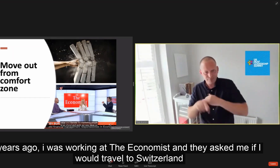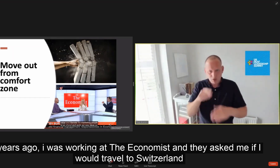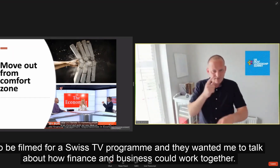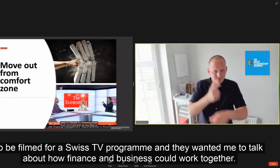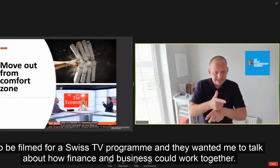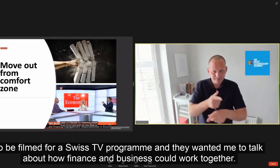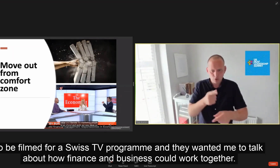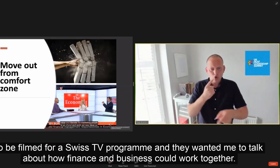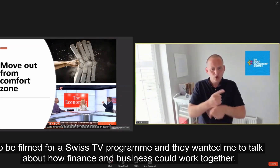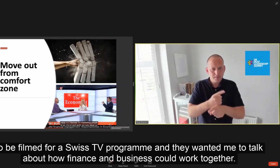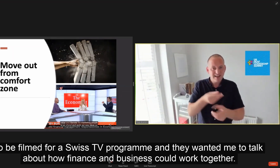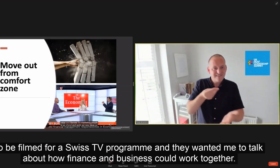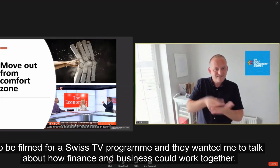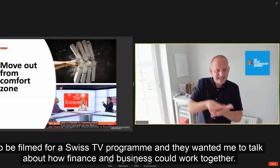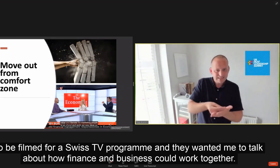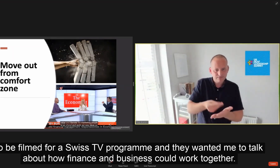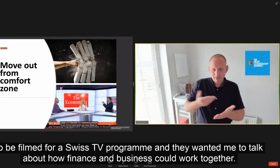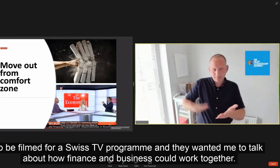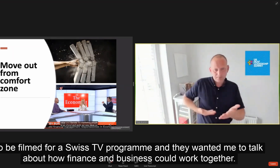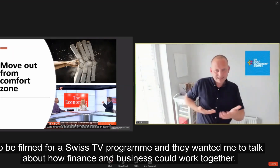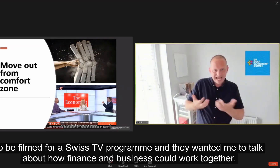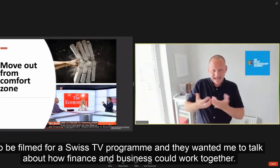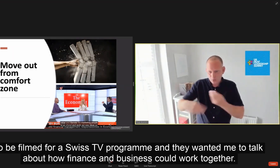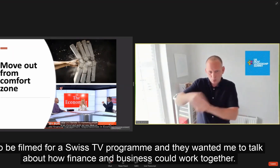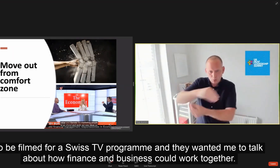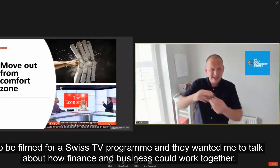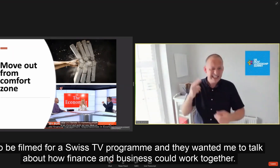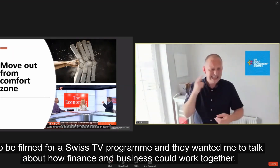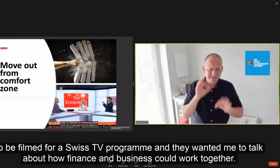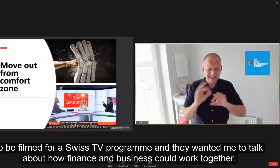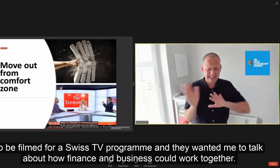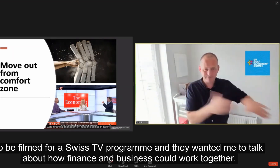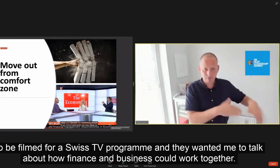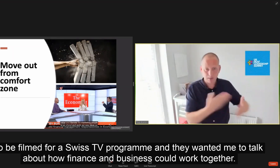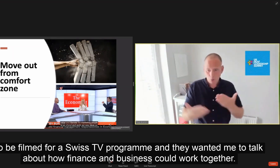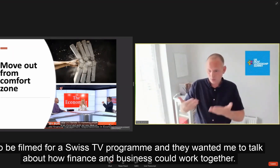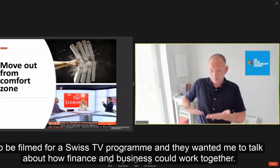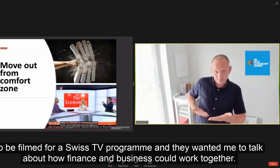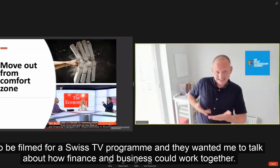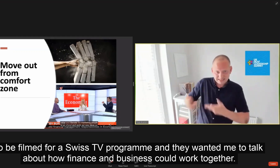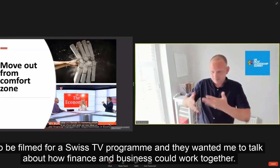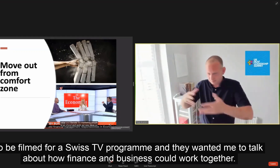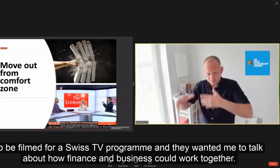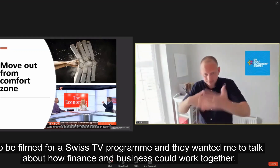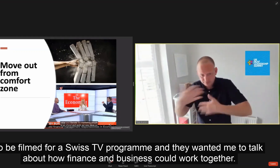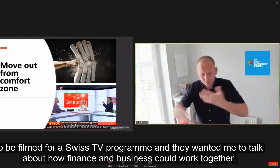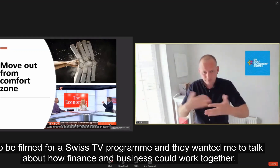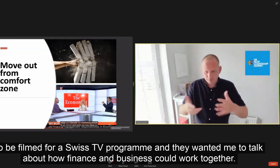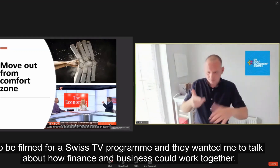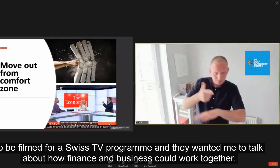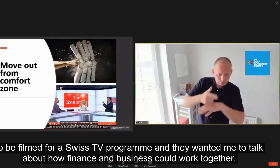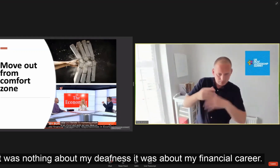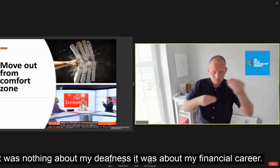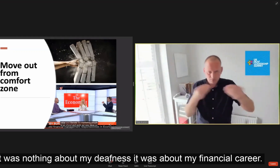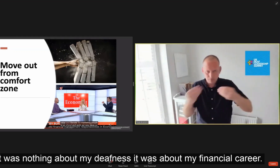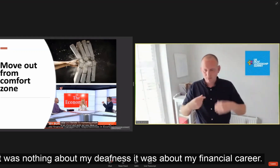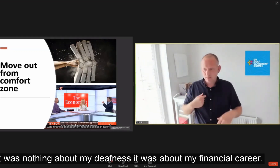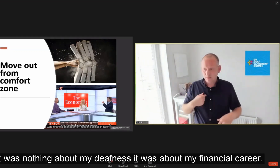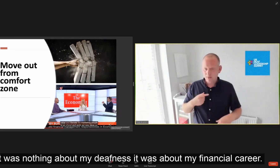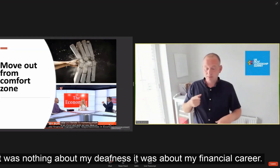filmed for a Swiss TV programme. And they wanted me to talk about how finance and the business could work together. It was nothing about deafness, it was about my